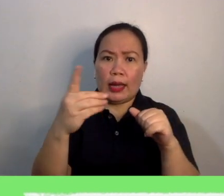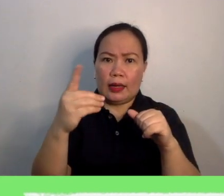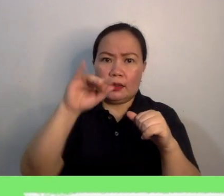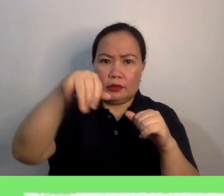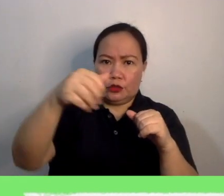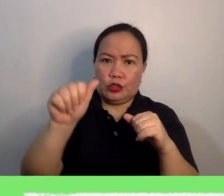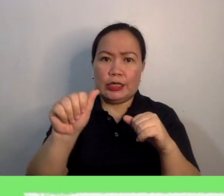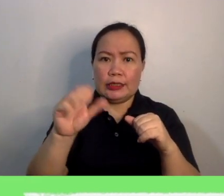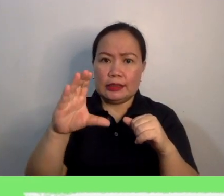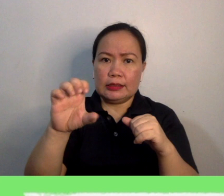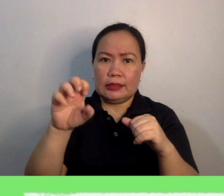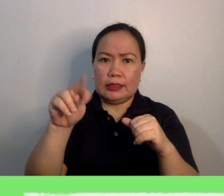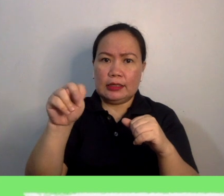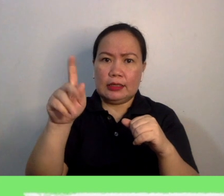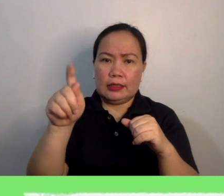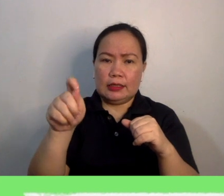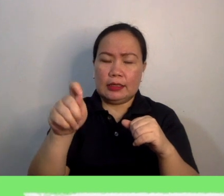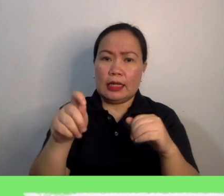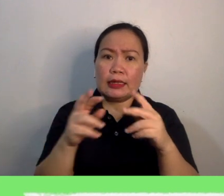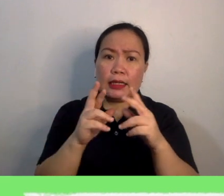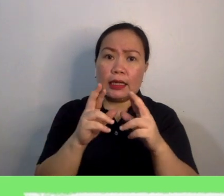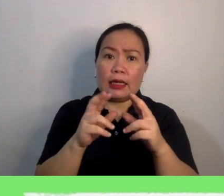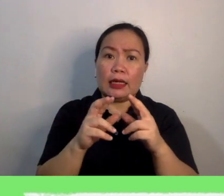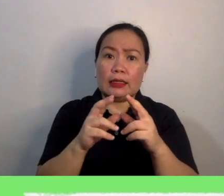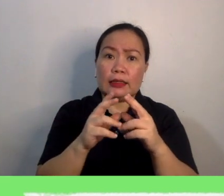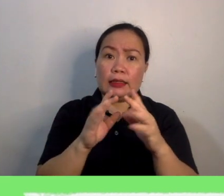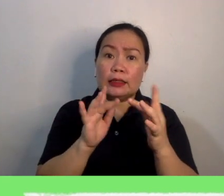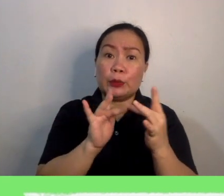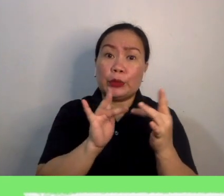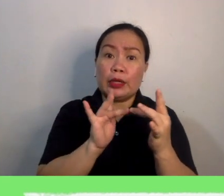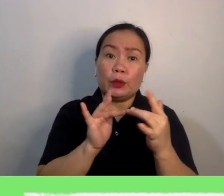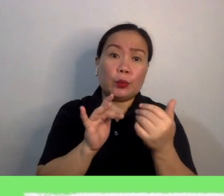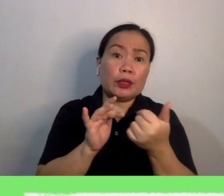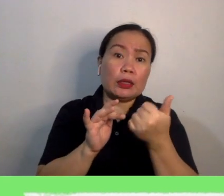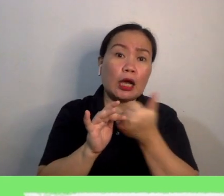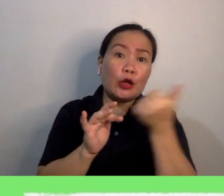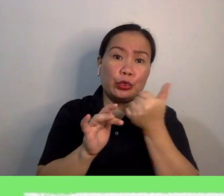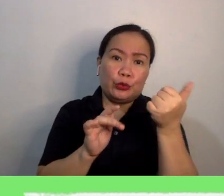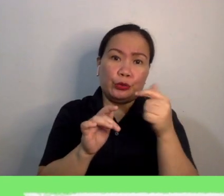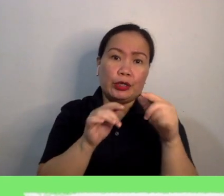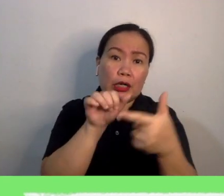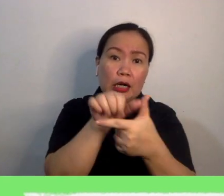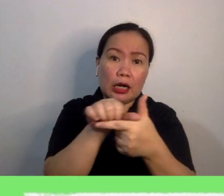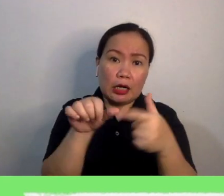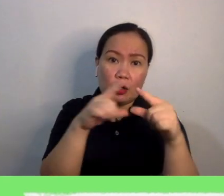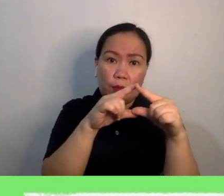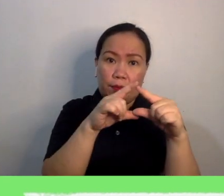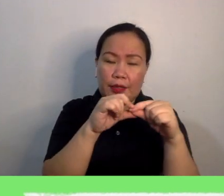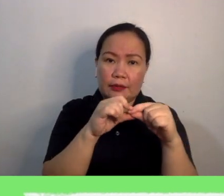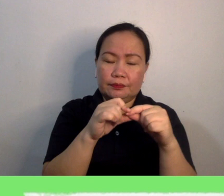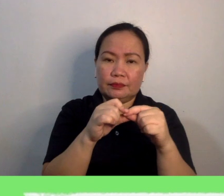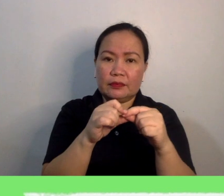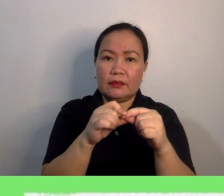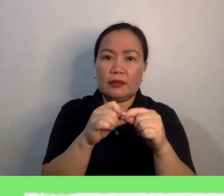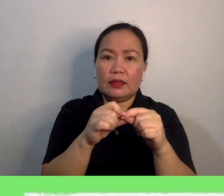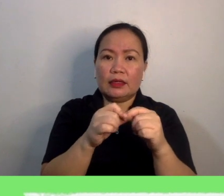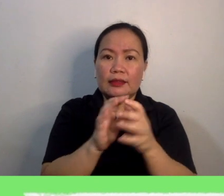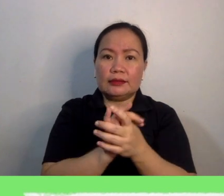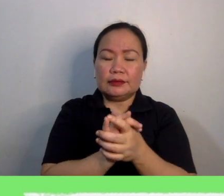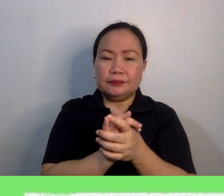bakit natin nire-relate siya, yung relationship nitong mga angle pairs na to? Kasi mamaya merong tanong